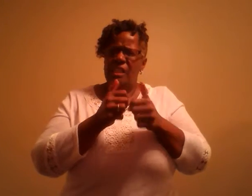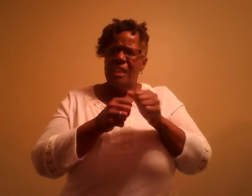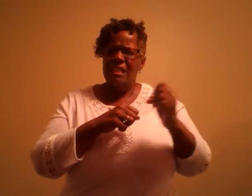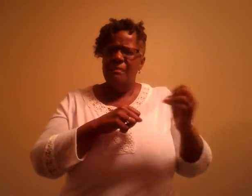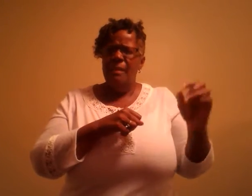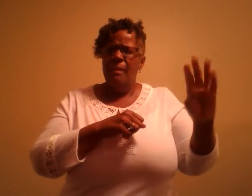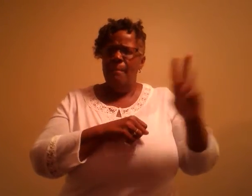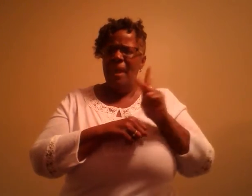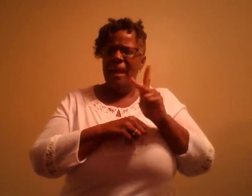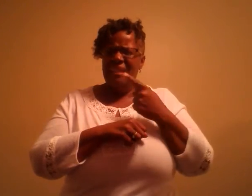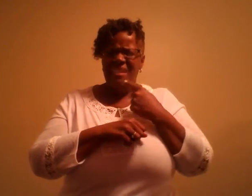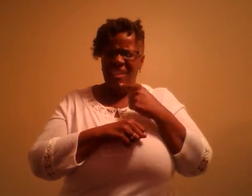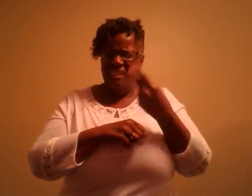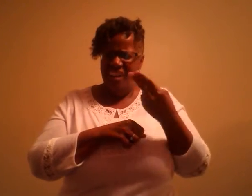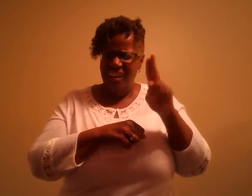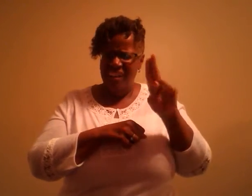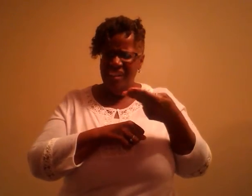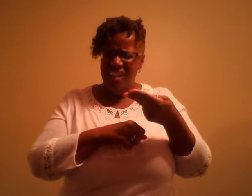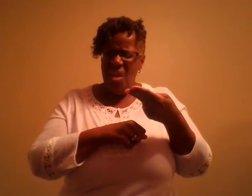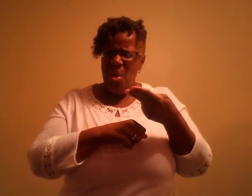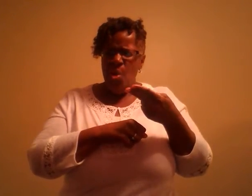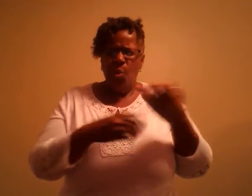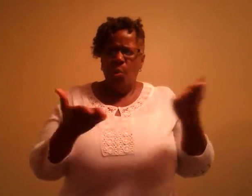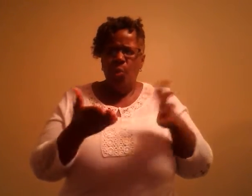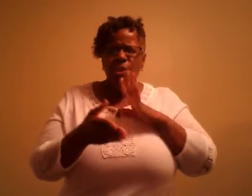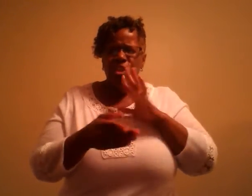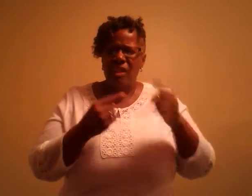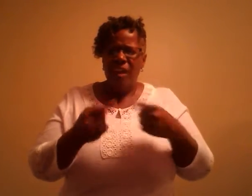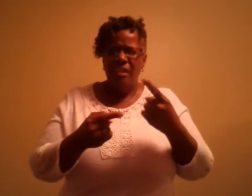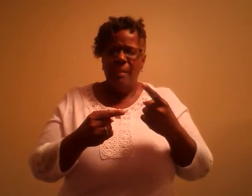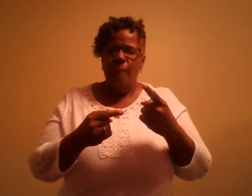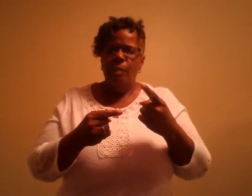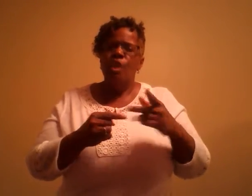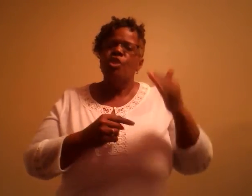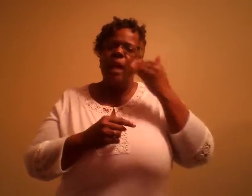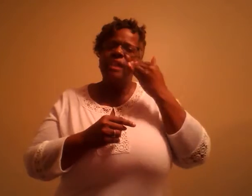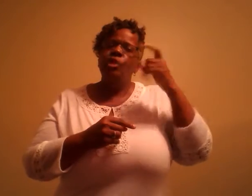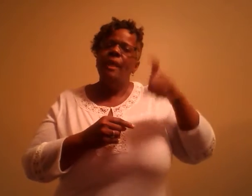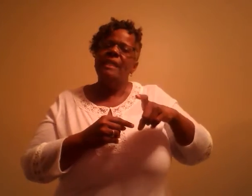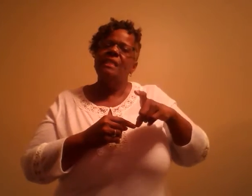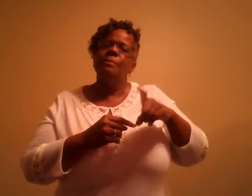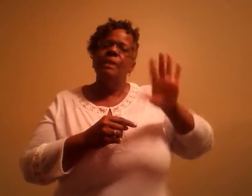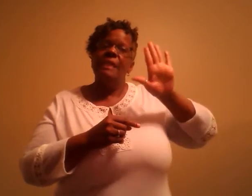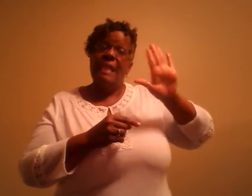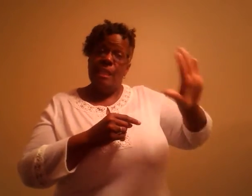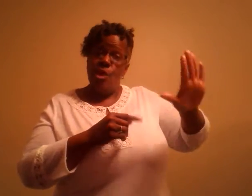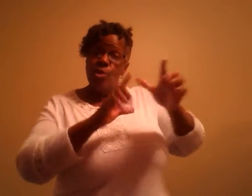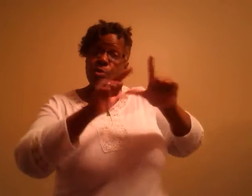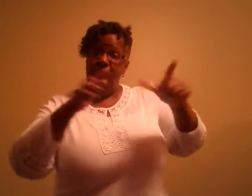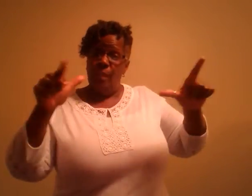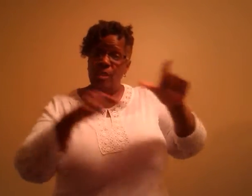texts me back and said, huh? What are you talking about? So I knew I needed to put it in her language,